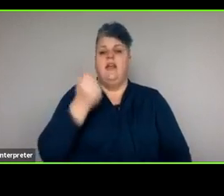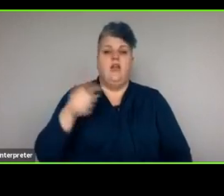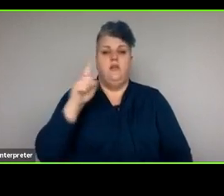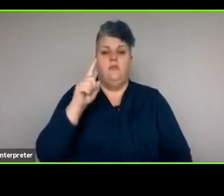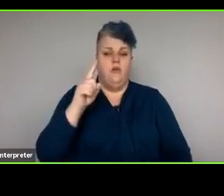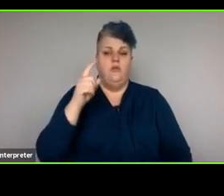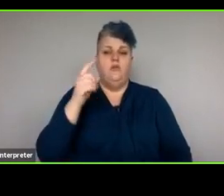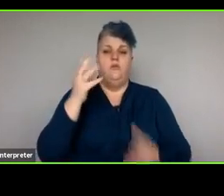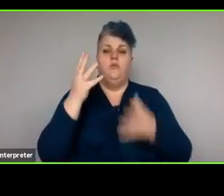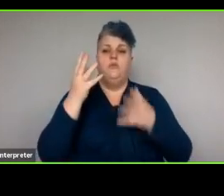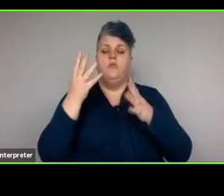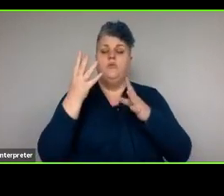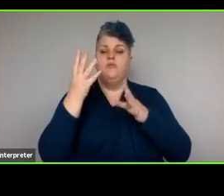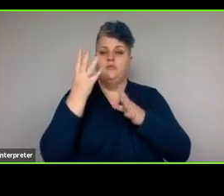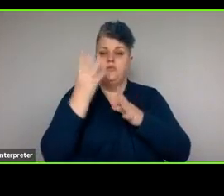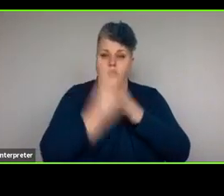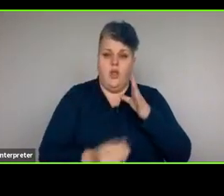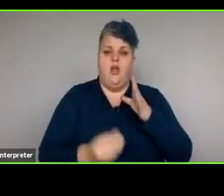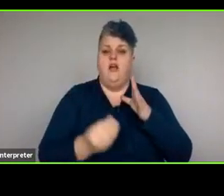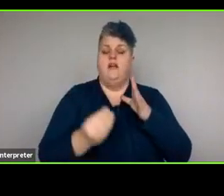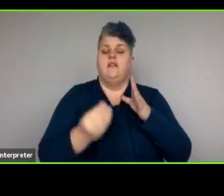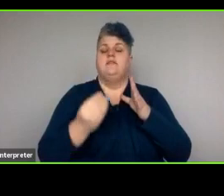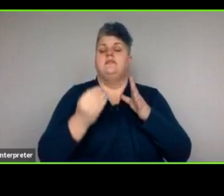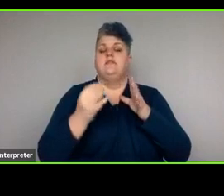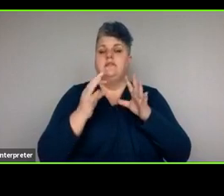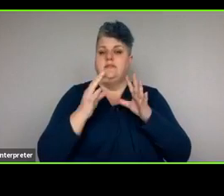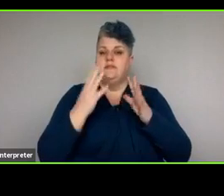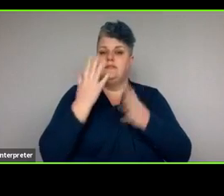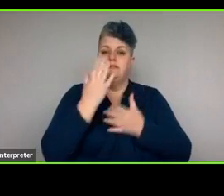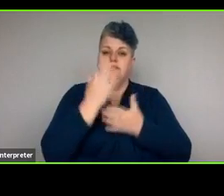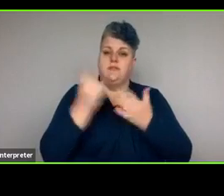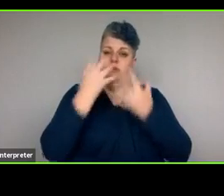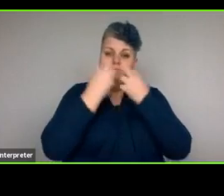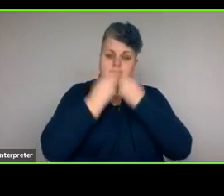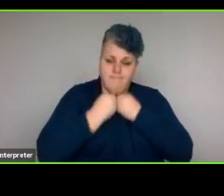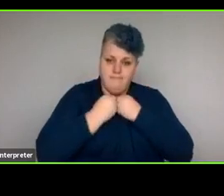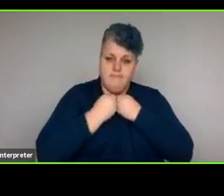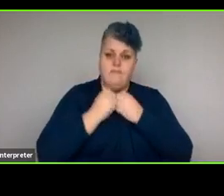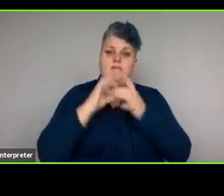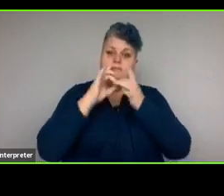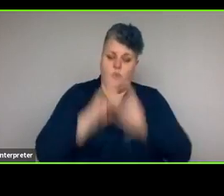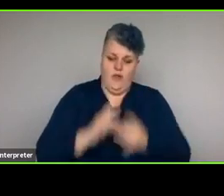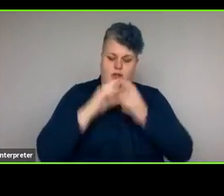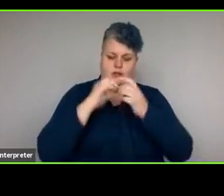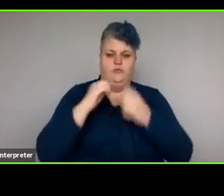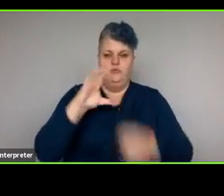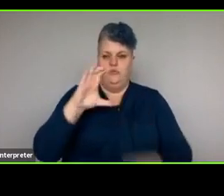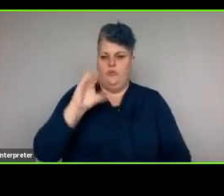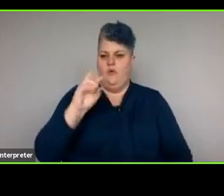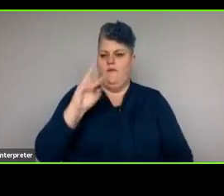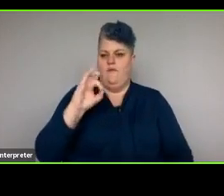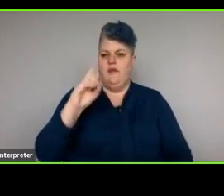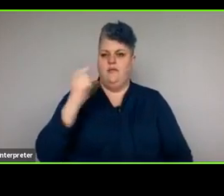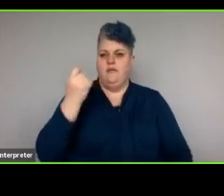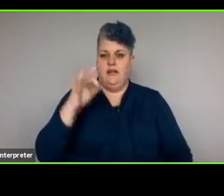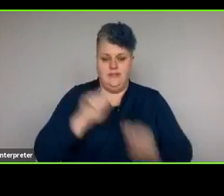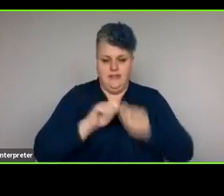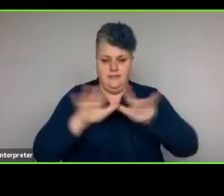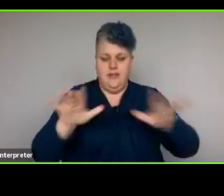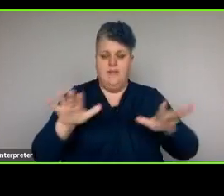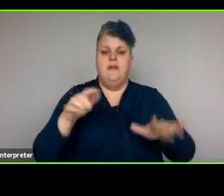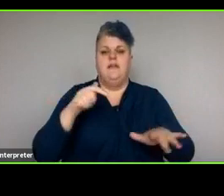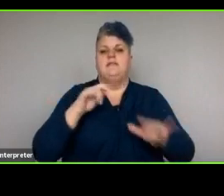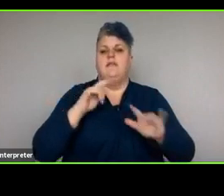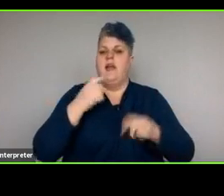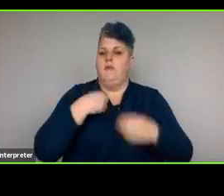lost someone, a loved one or someone close to them because of the pandemic, I love you. I think